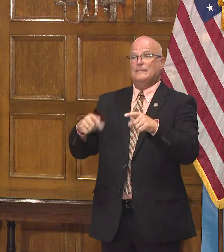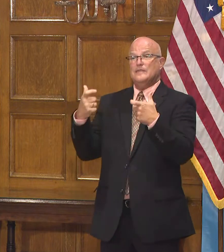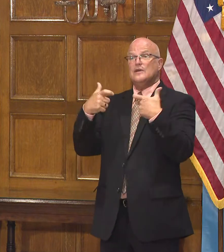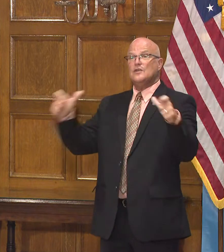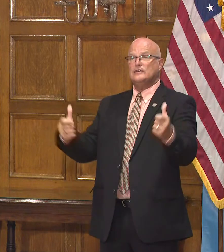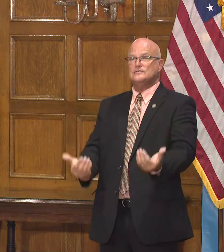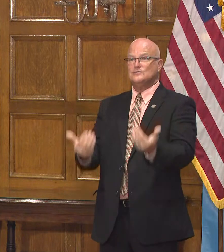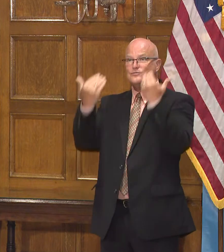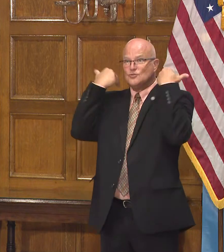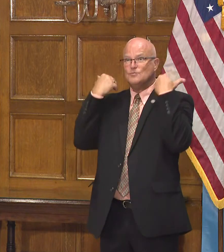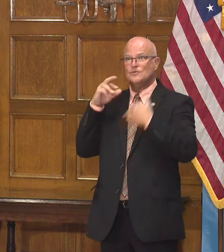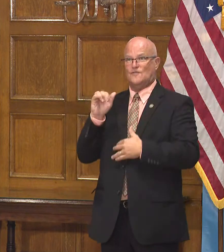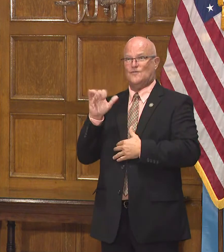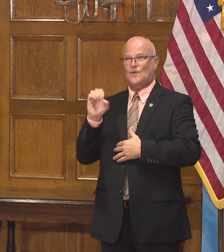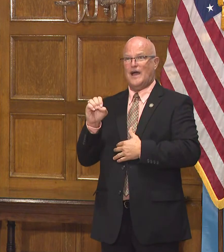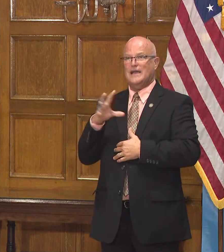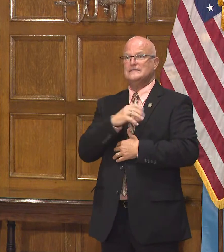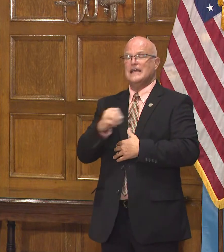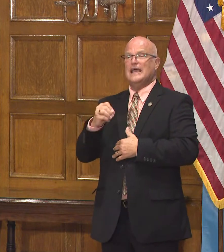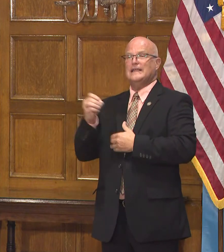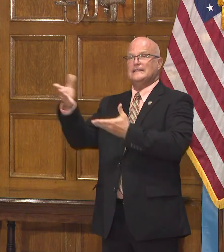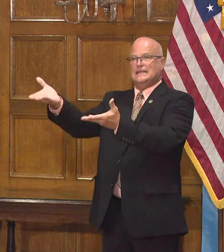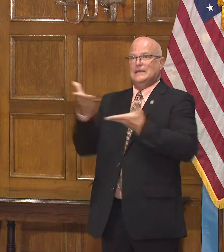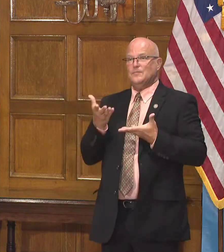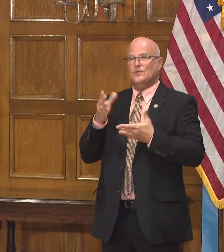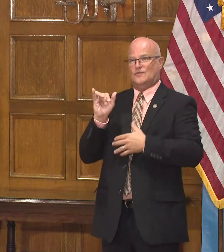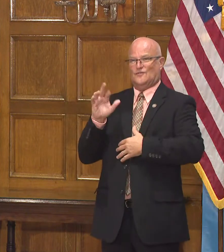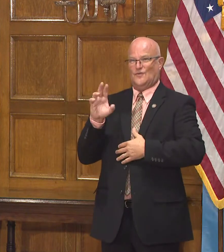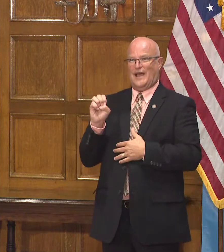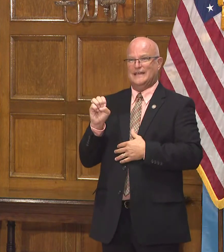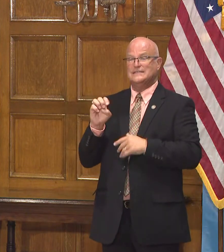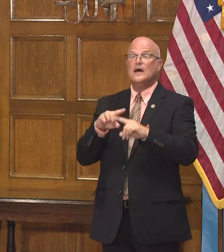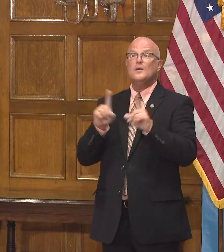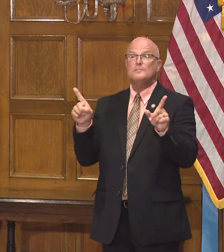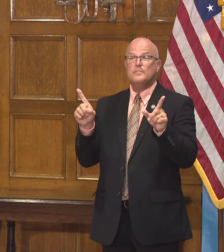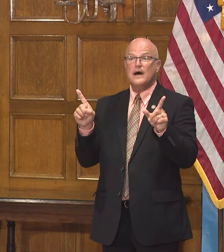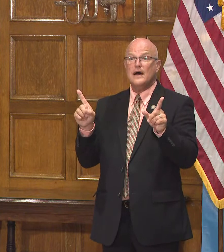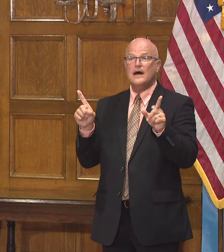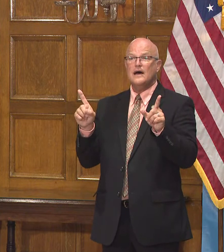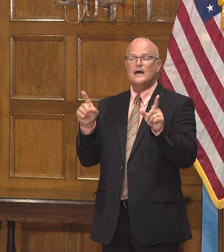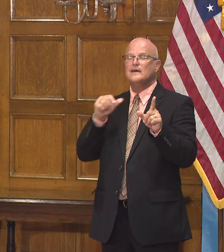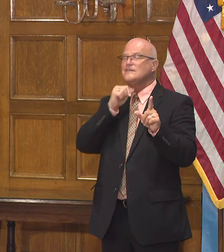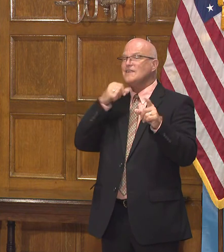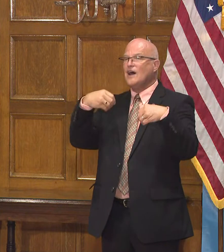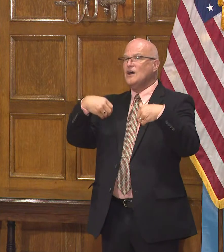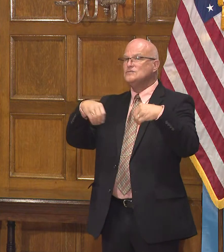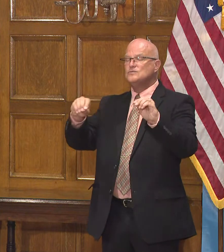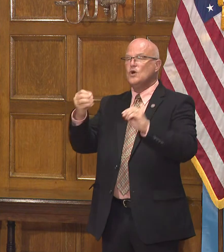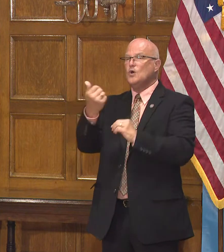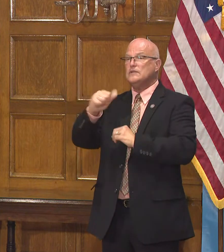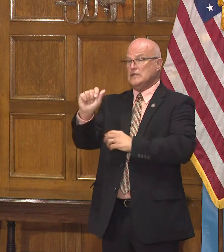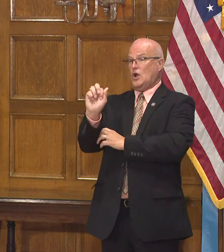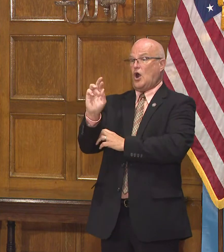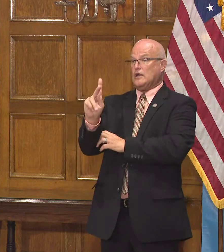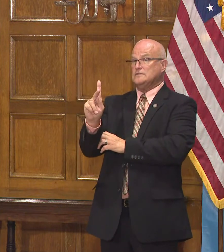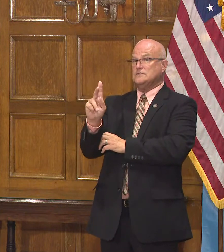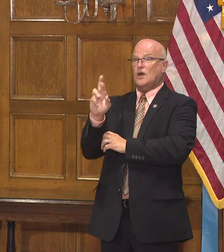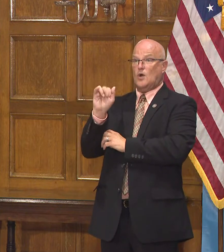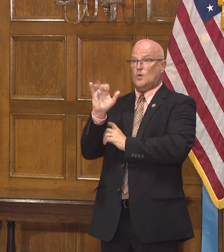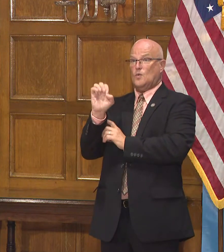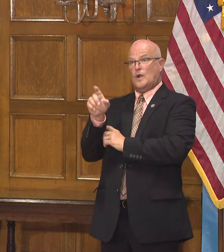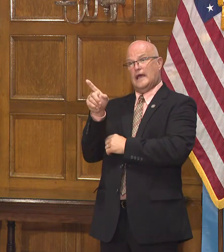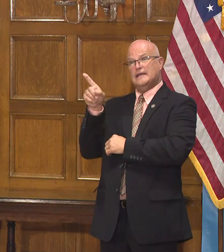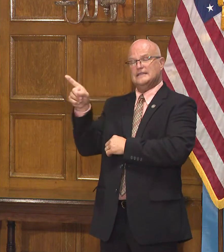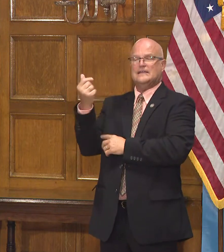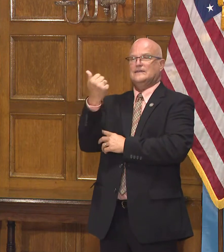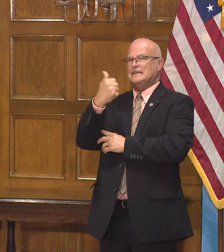largest consumer of rice and the largest importer of rice. But we have not sold any Arkansas rice